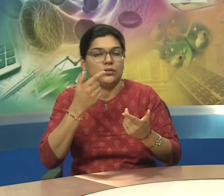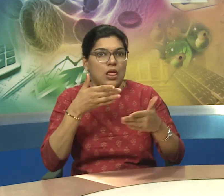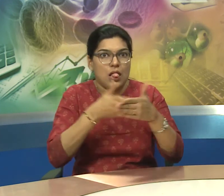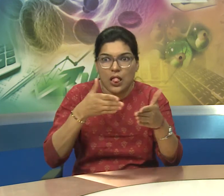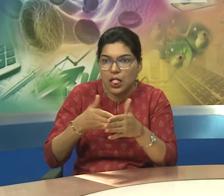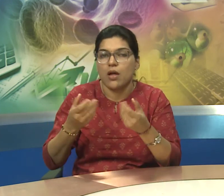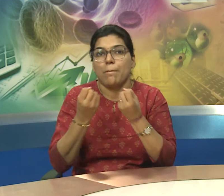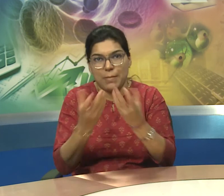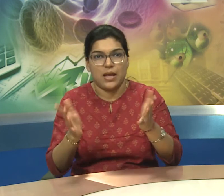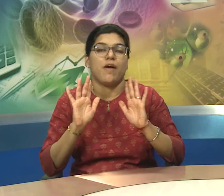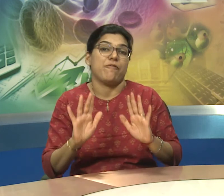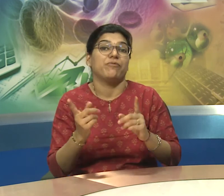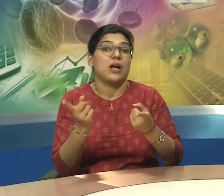destruction of